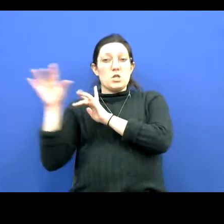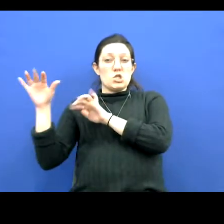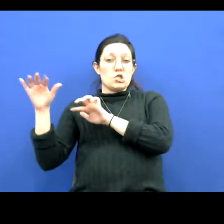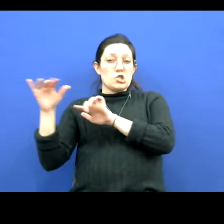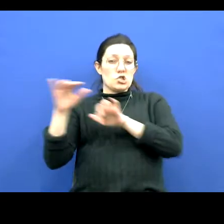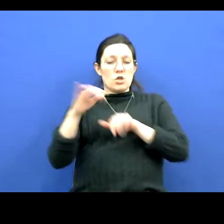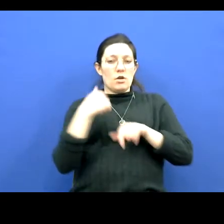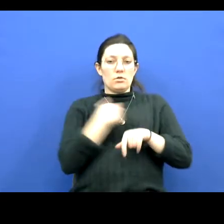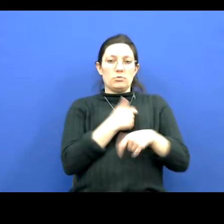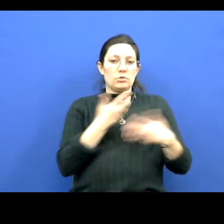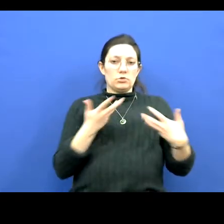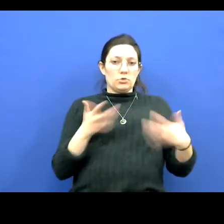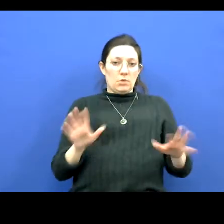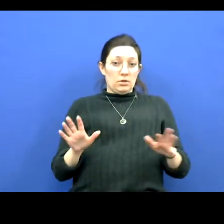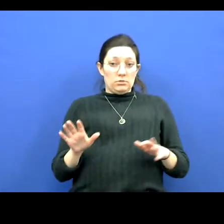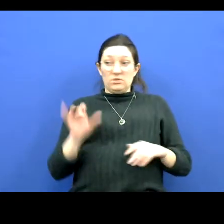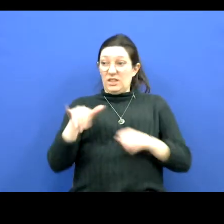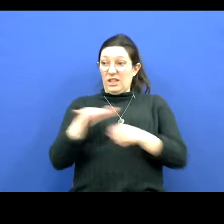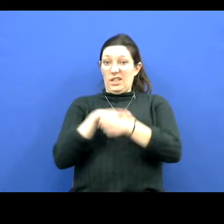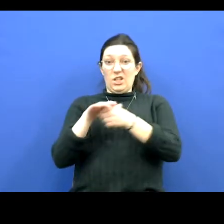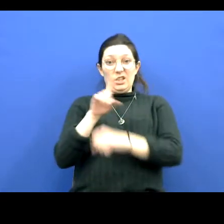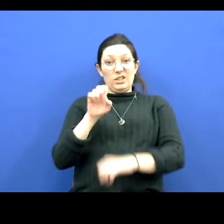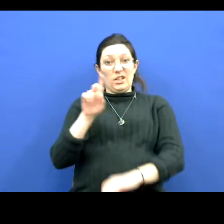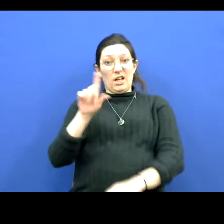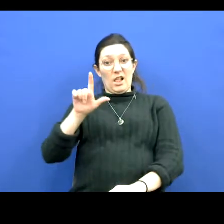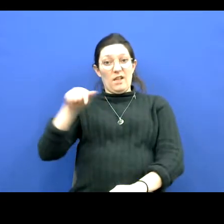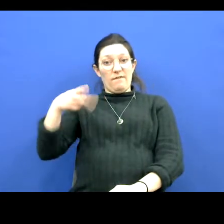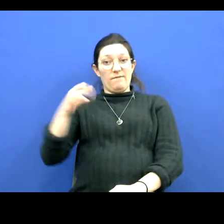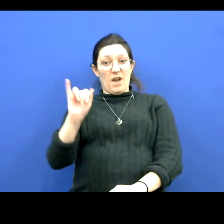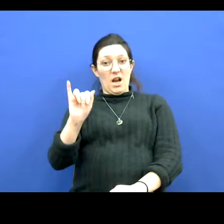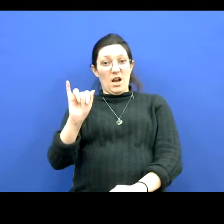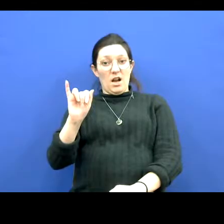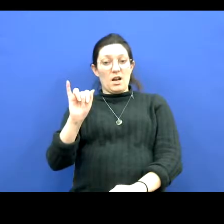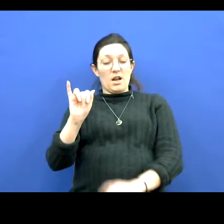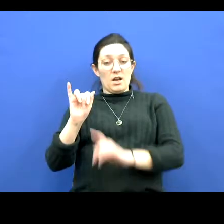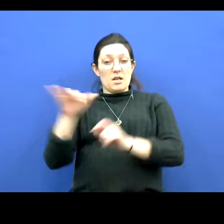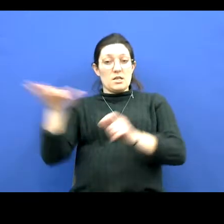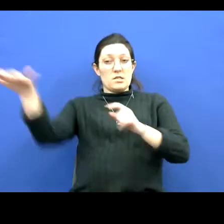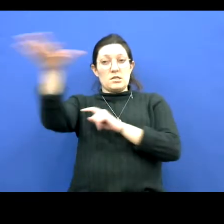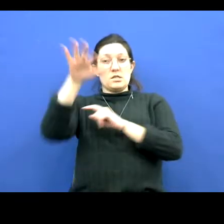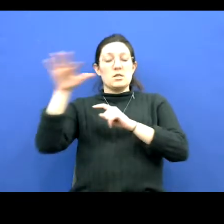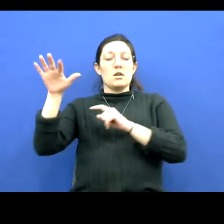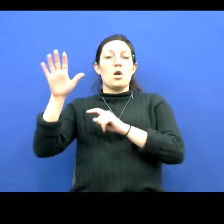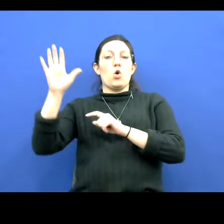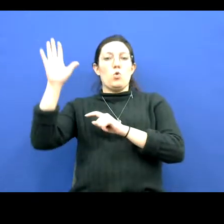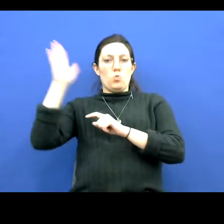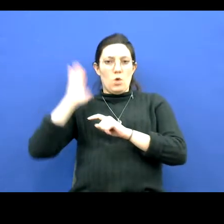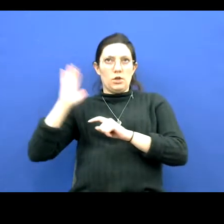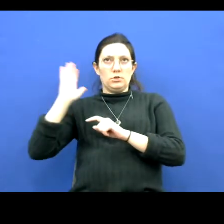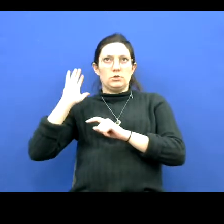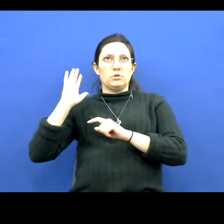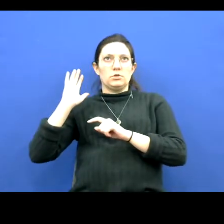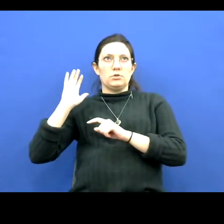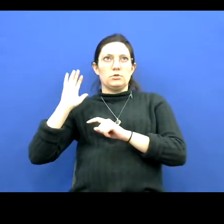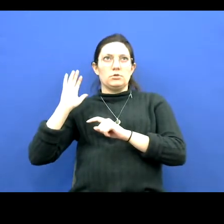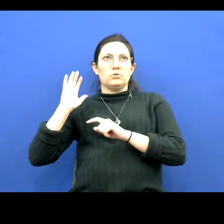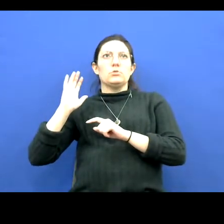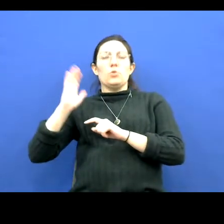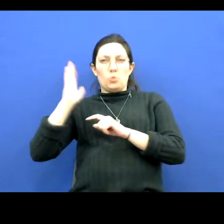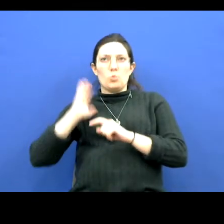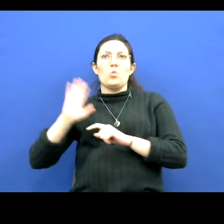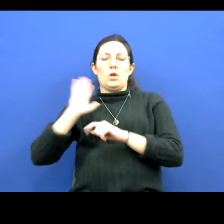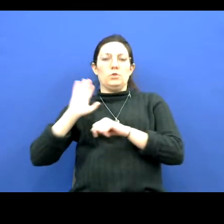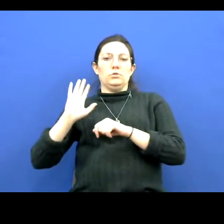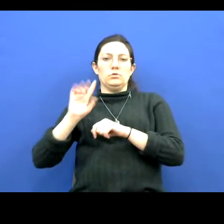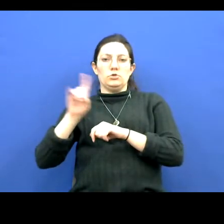thing, that Delphi area is, let me rephrase it, was currently zoned